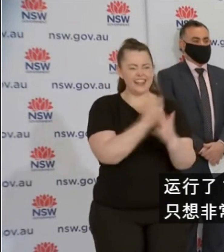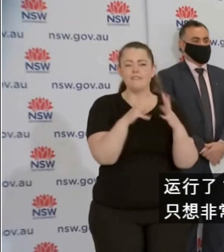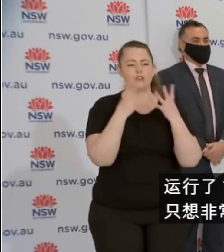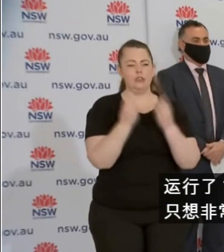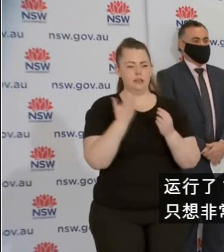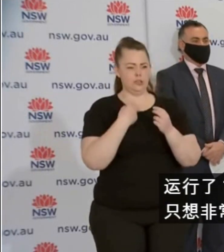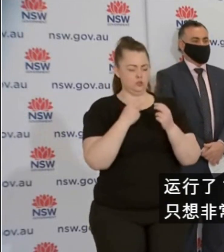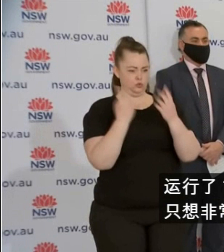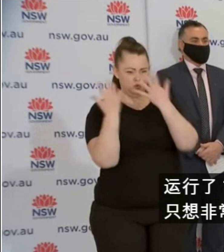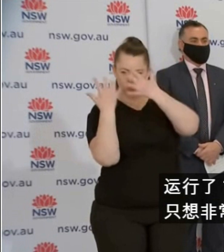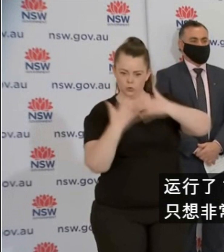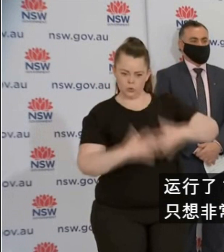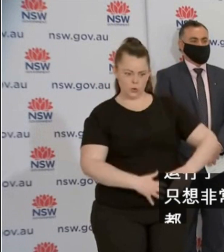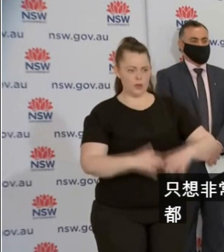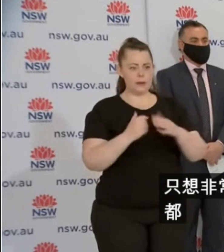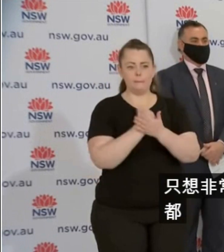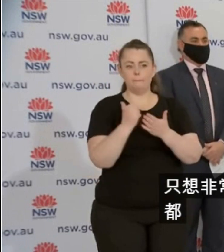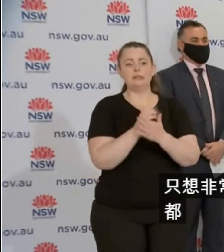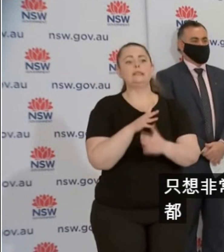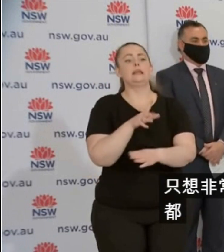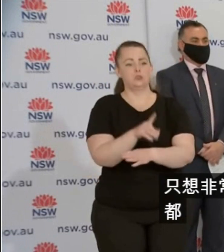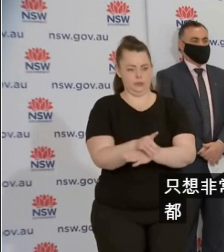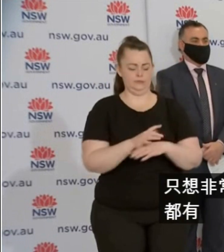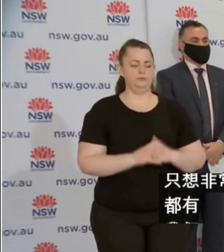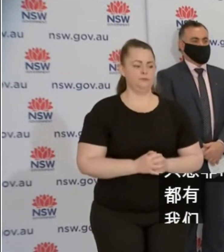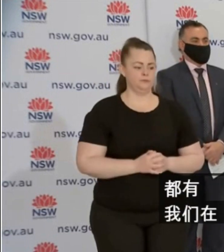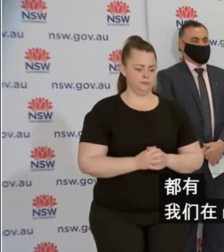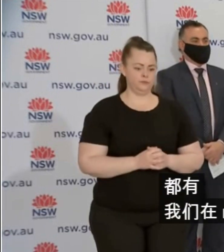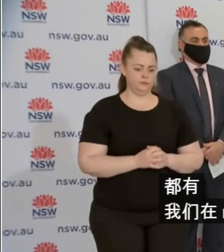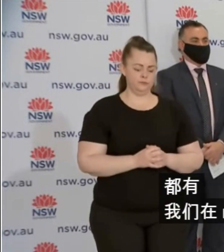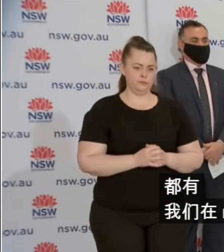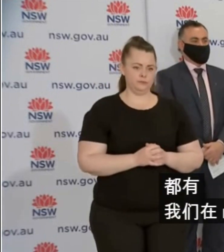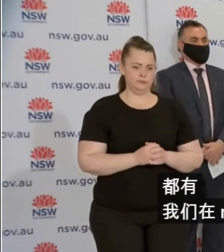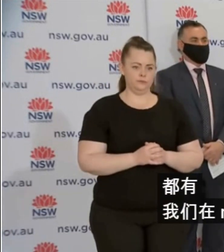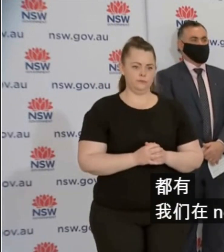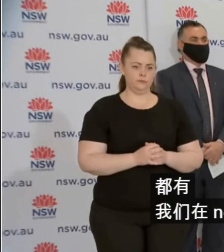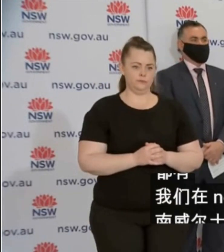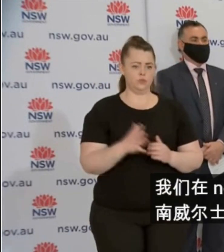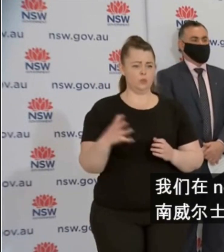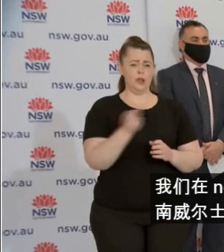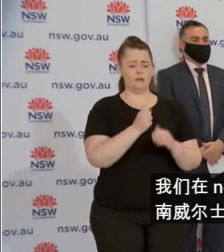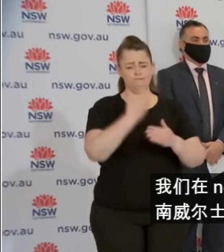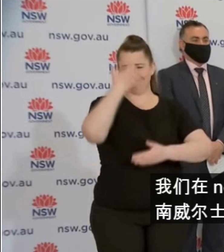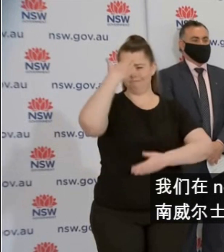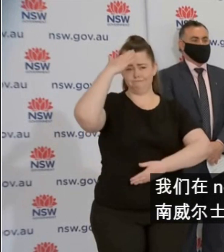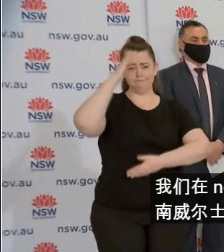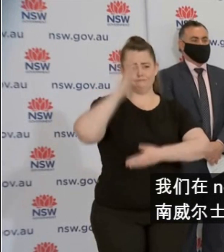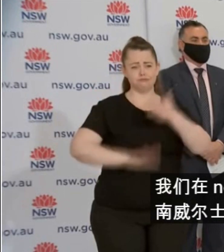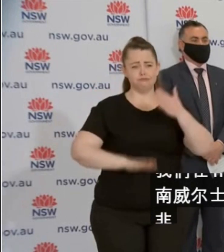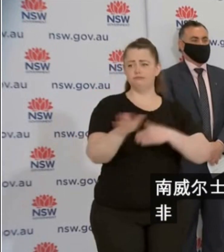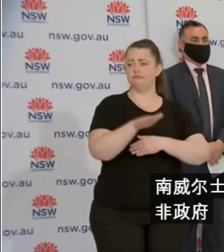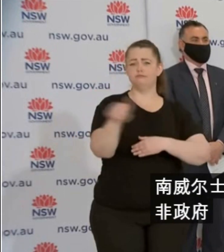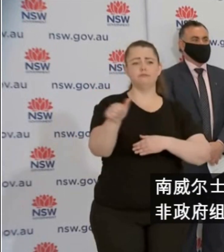clear that every day there are models that are presented from within the experts we have in New South Wales, but also externally